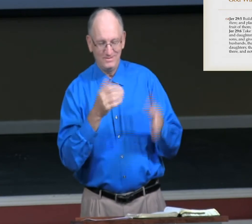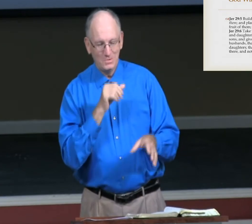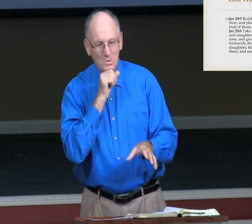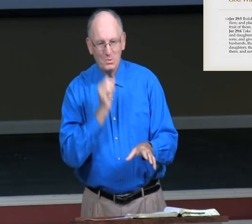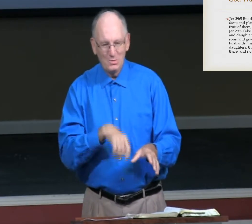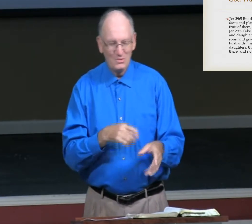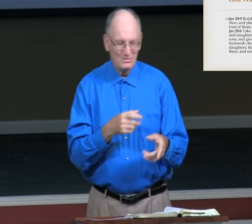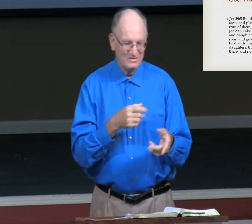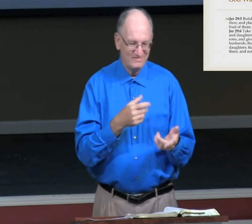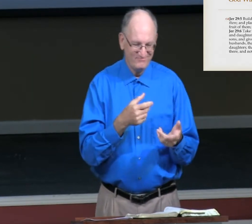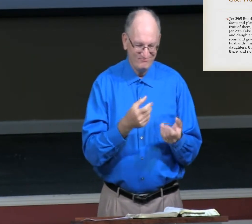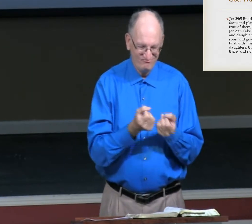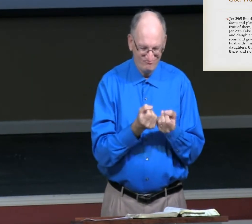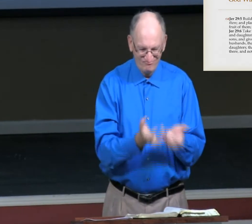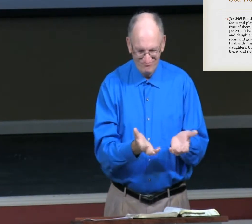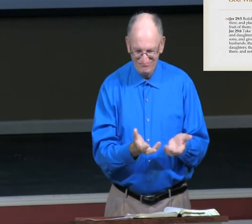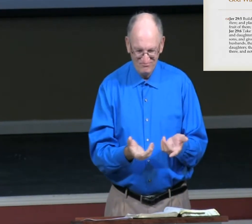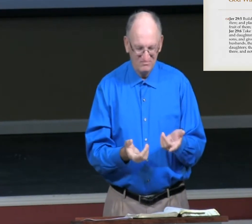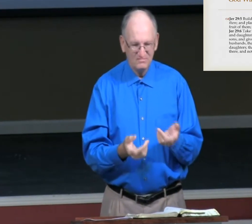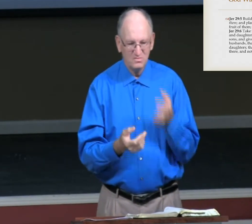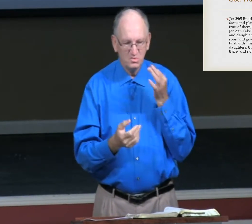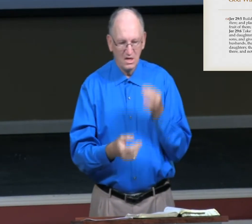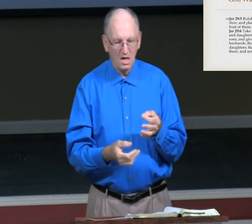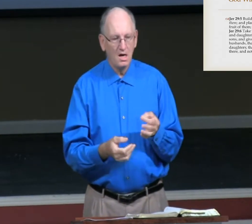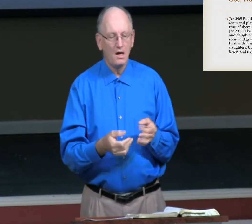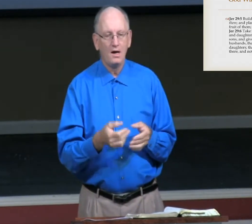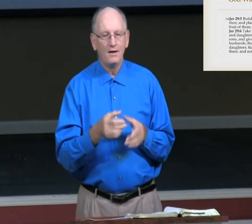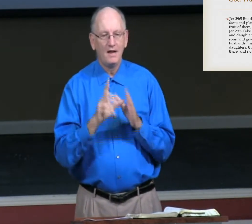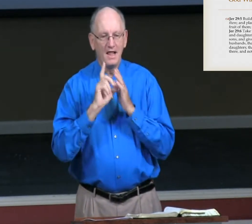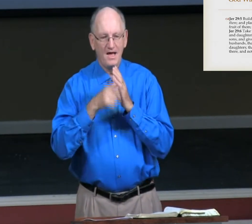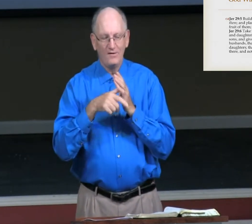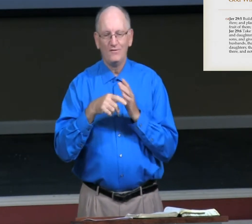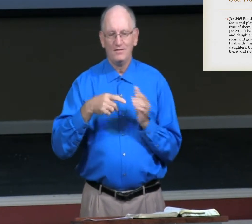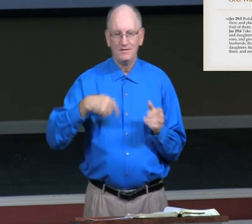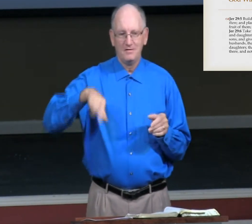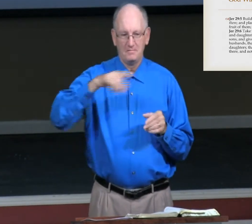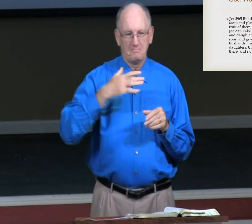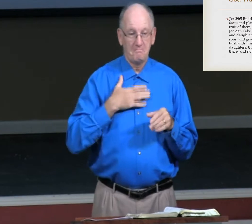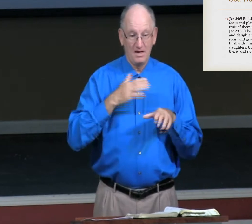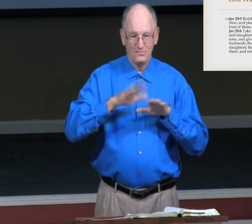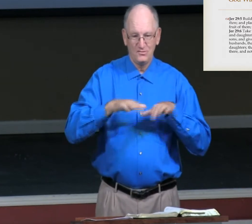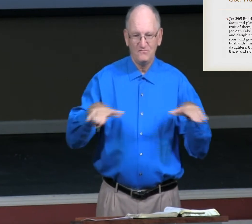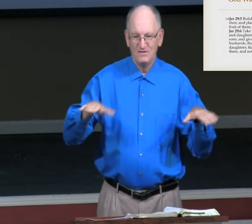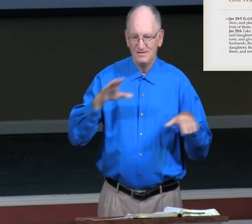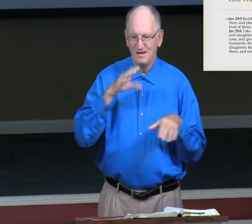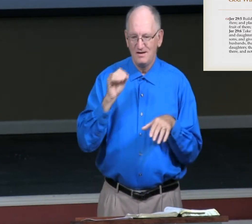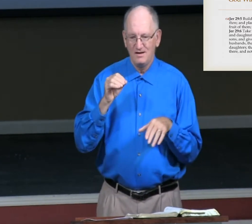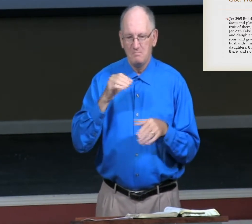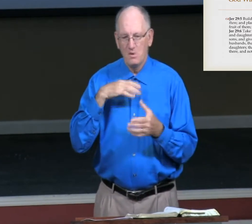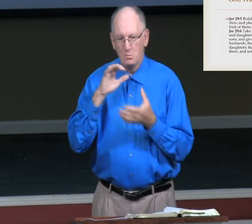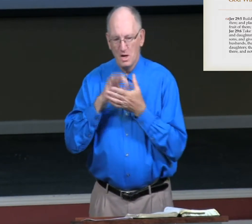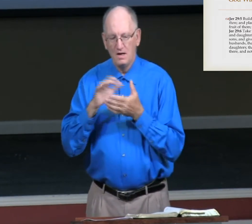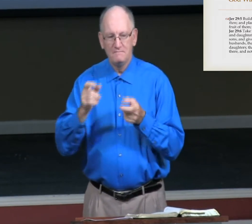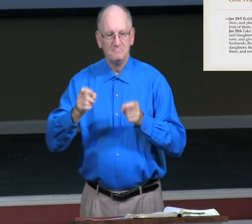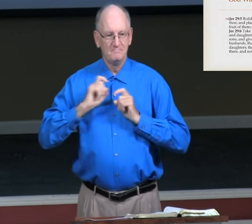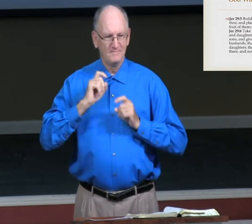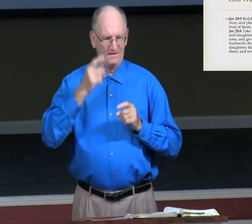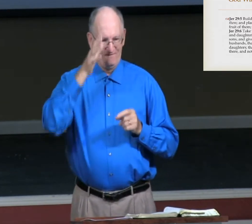beard was singed, hair on his hands were singed, because it was old and worn out. So my children and my wife,